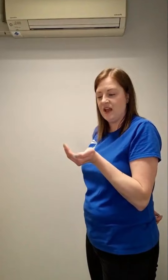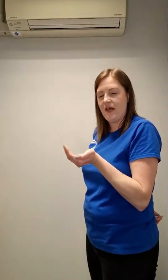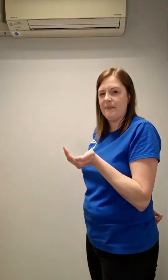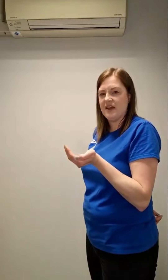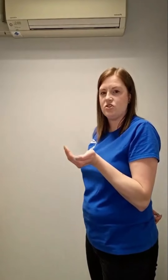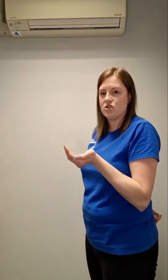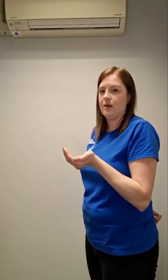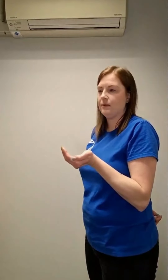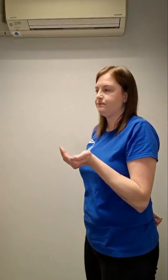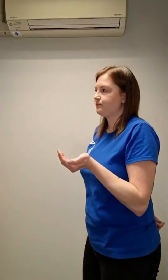that best shape.